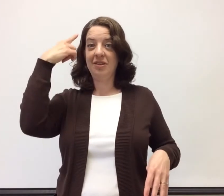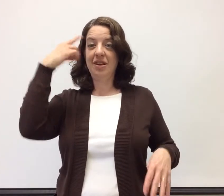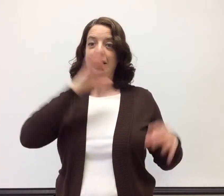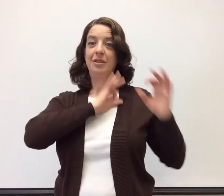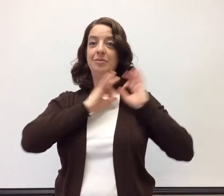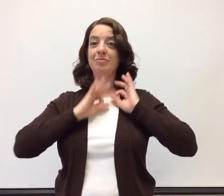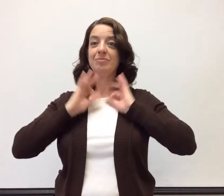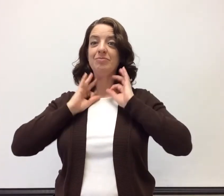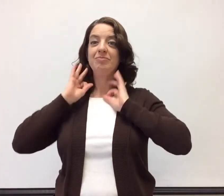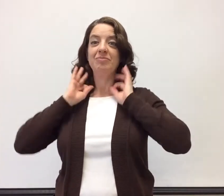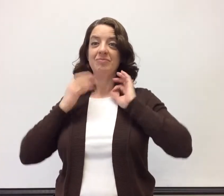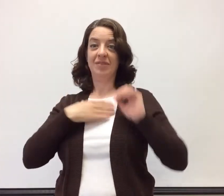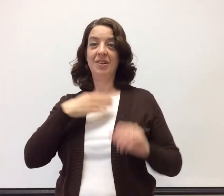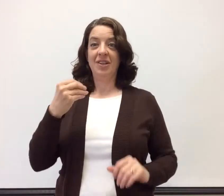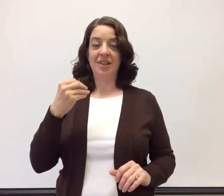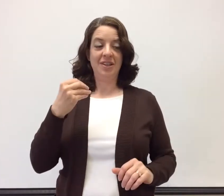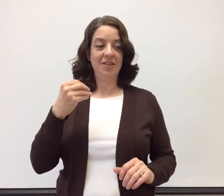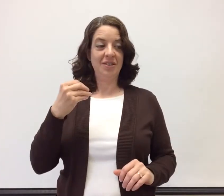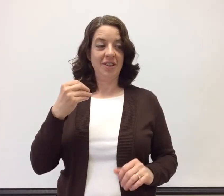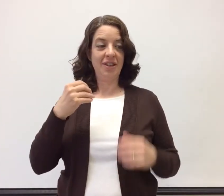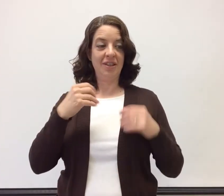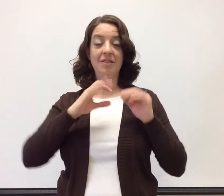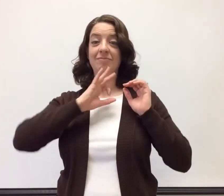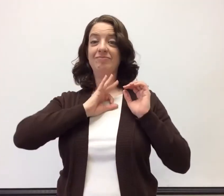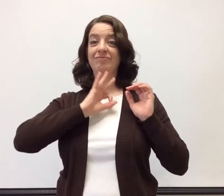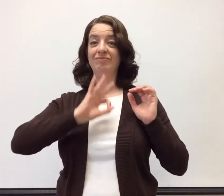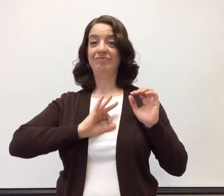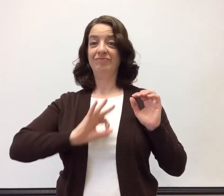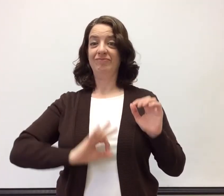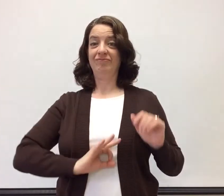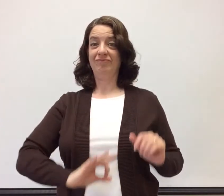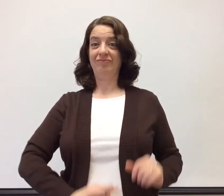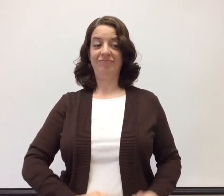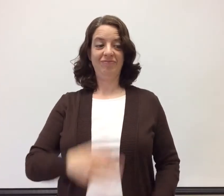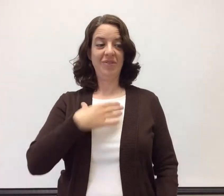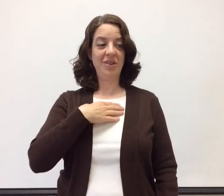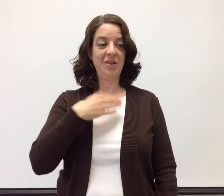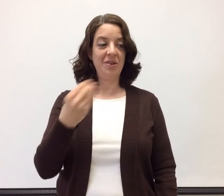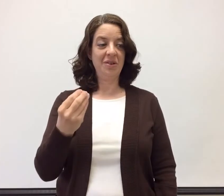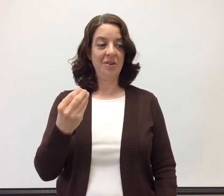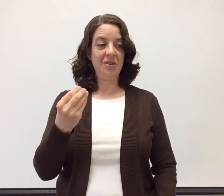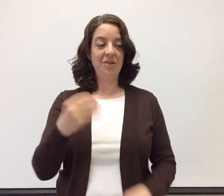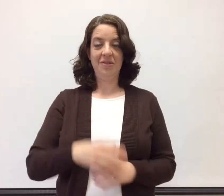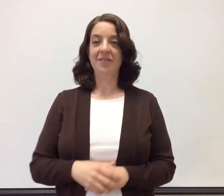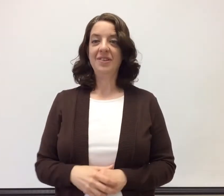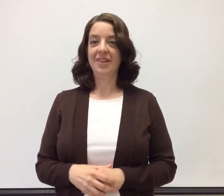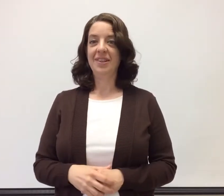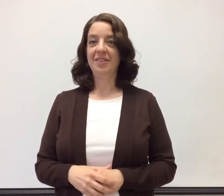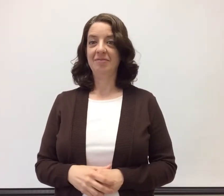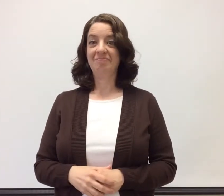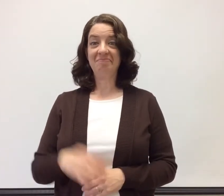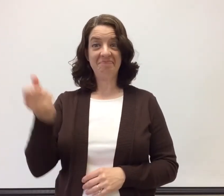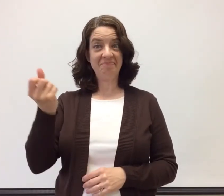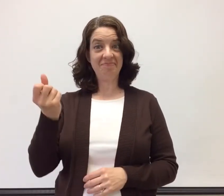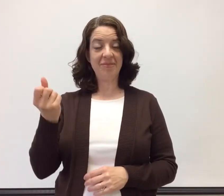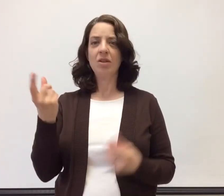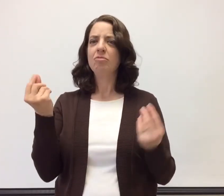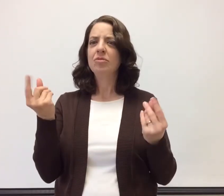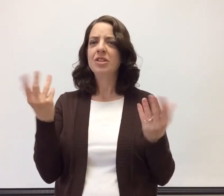are black with white polka dots. Has white buttons down the front.